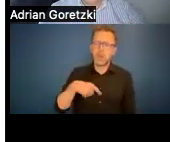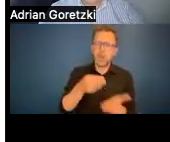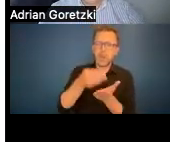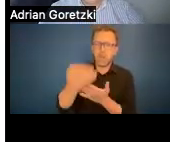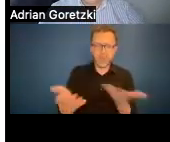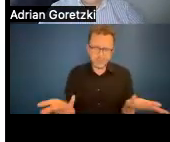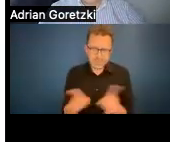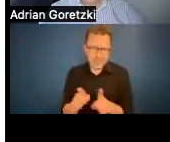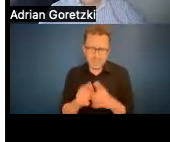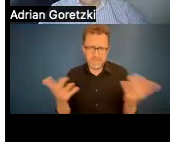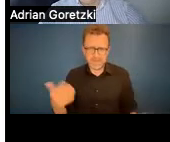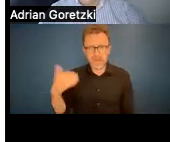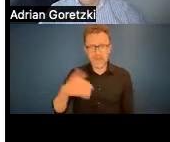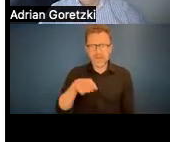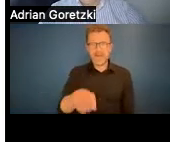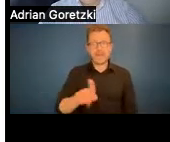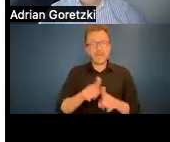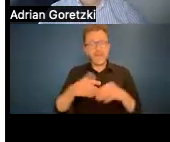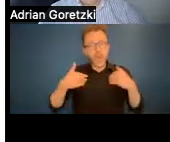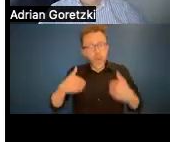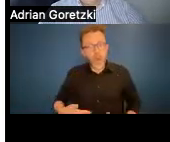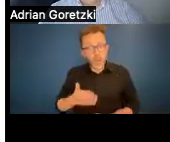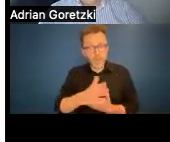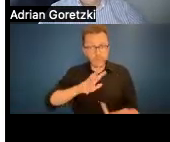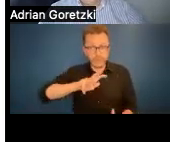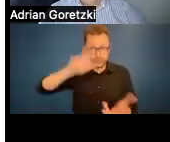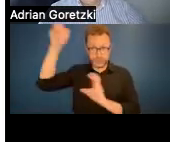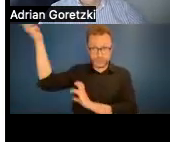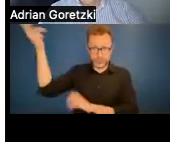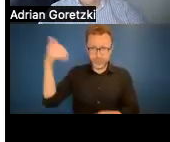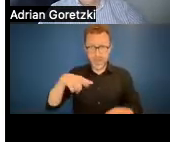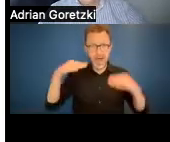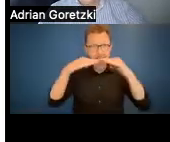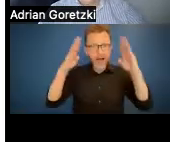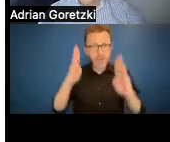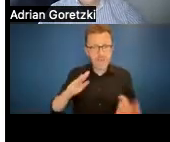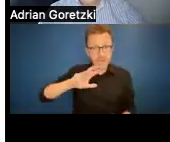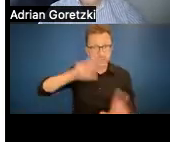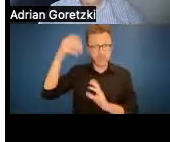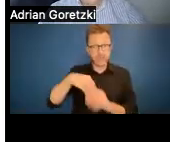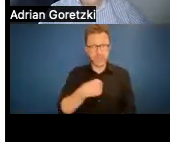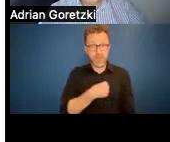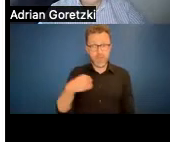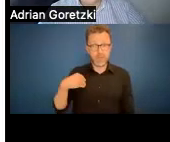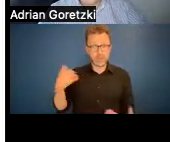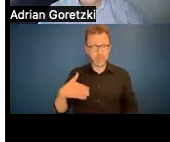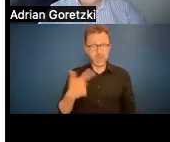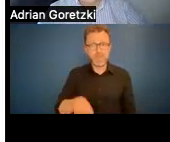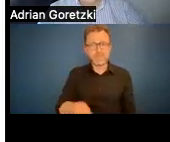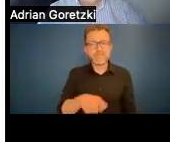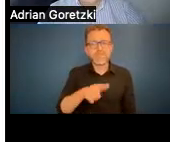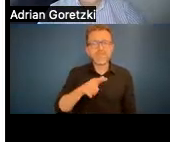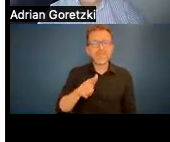rehabilitation. As you can see, when it comes to our statistics, most of the people were children,